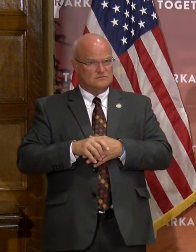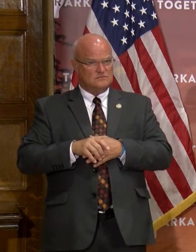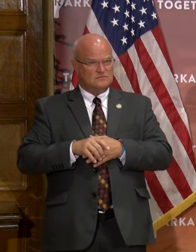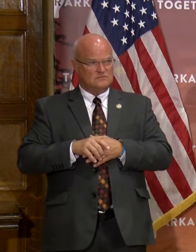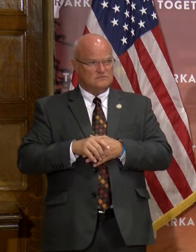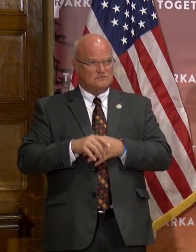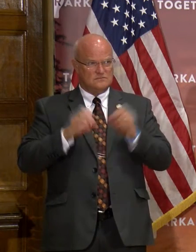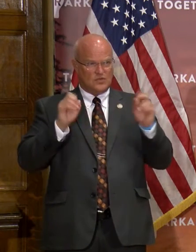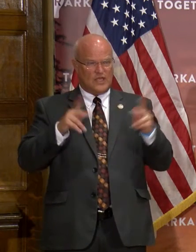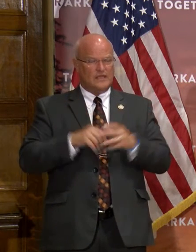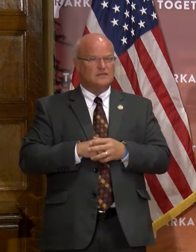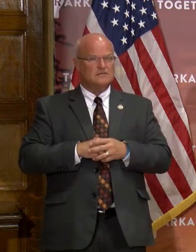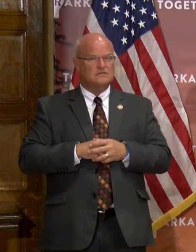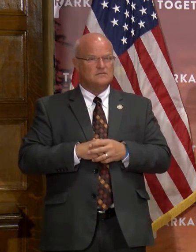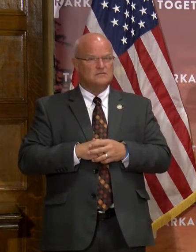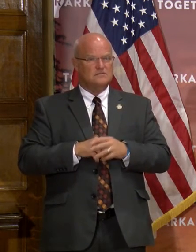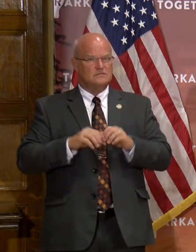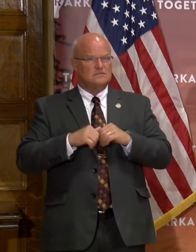Okay.